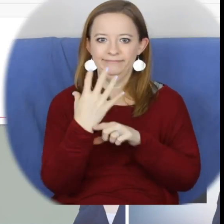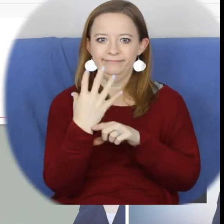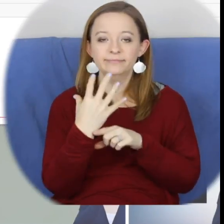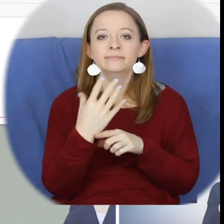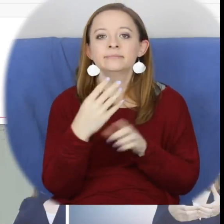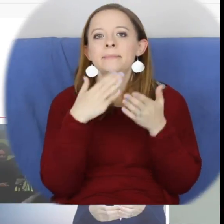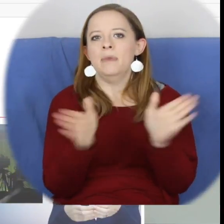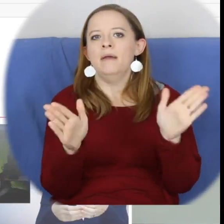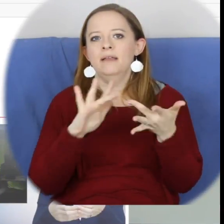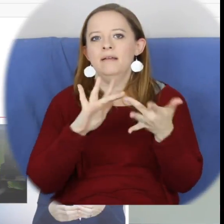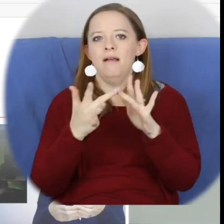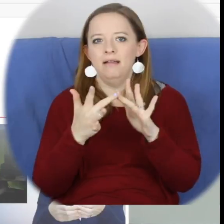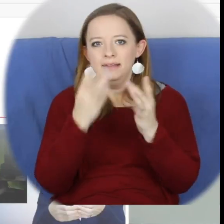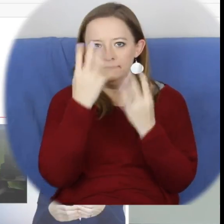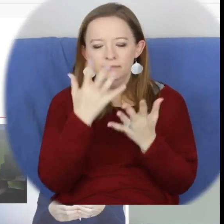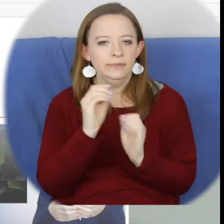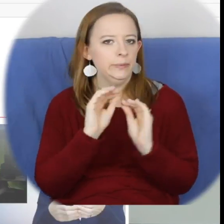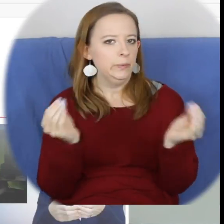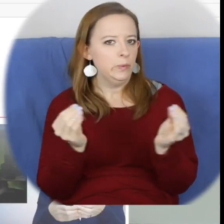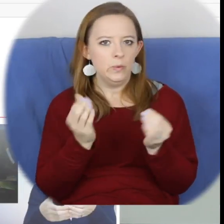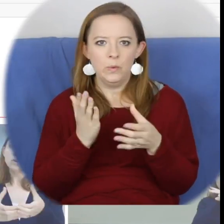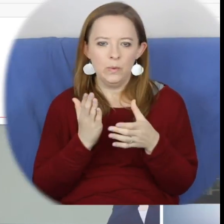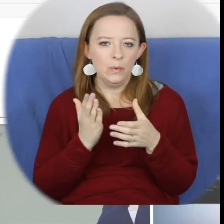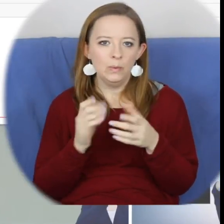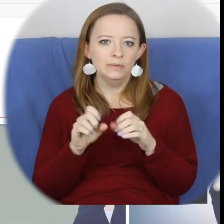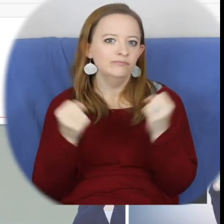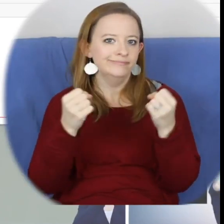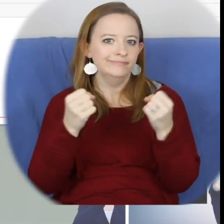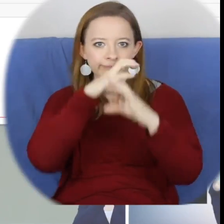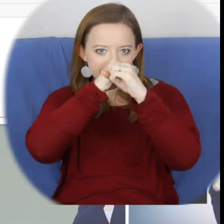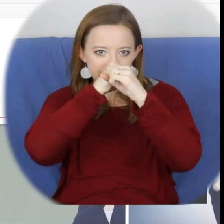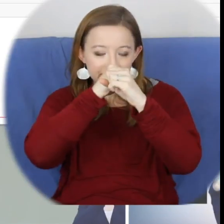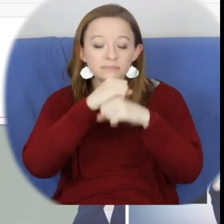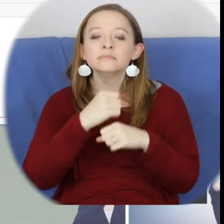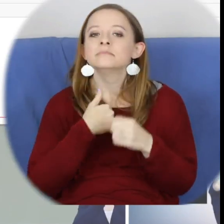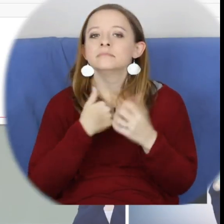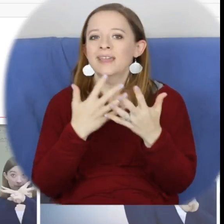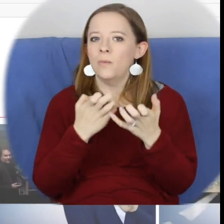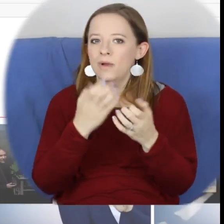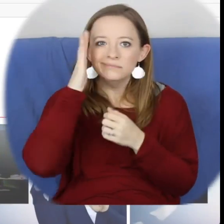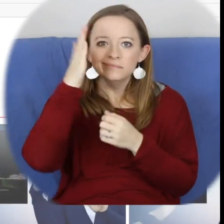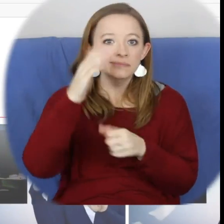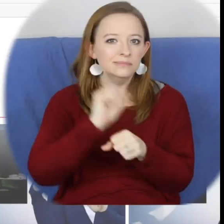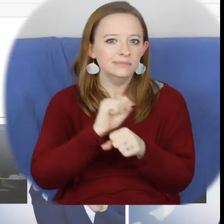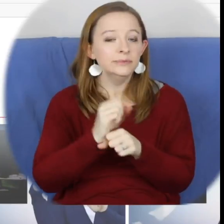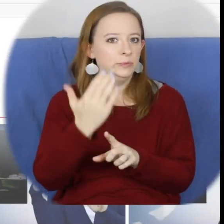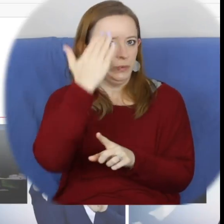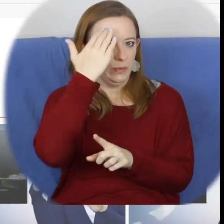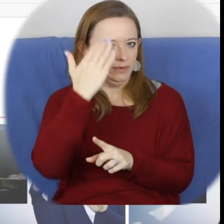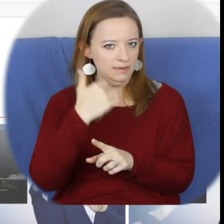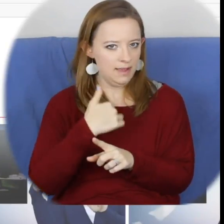there's other images of me also, making connections and doing work, but there's no